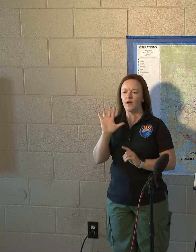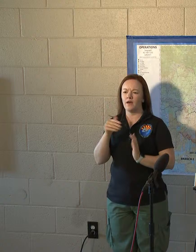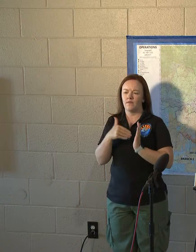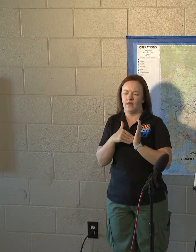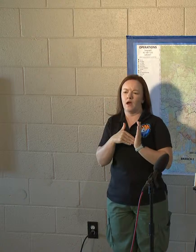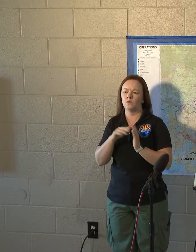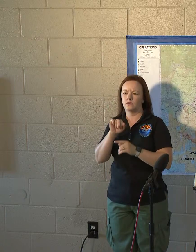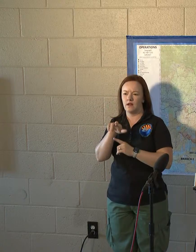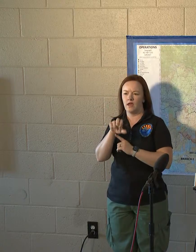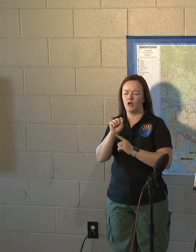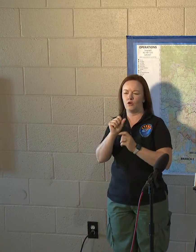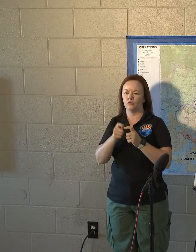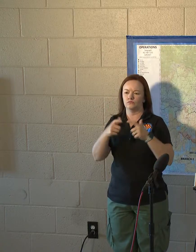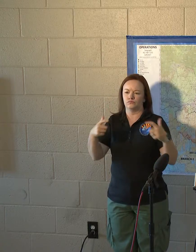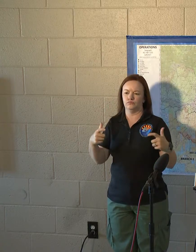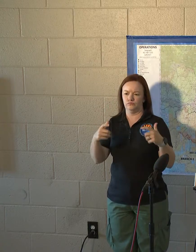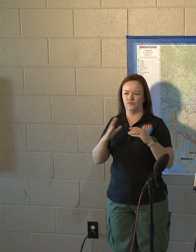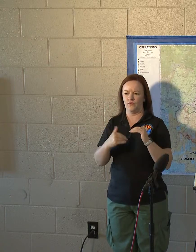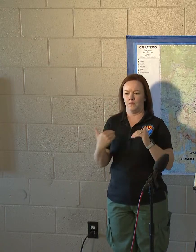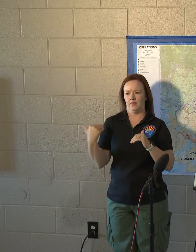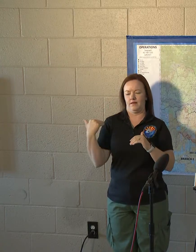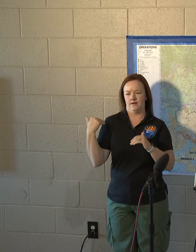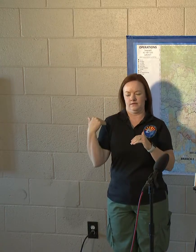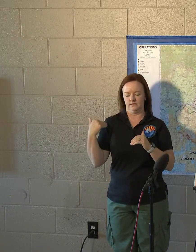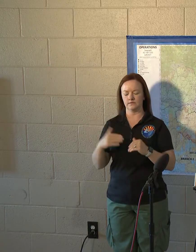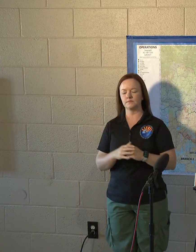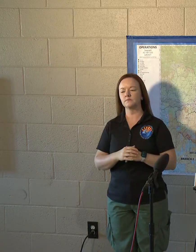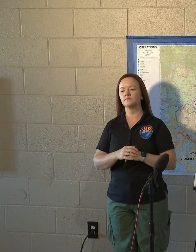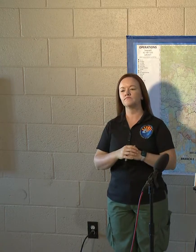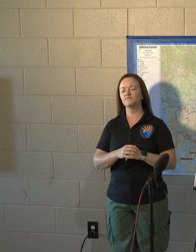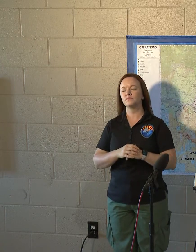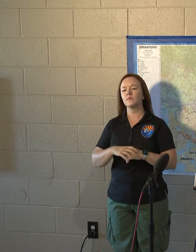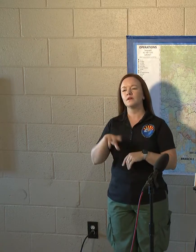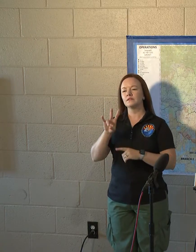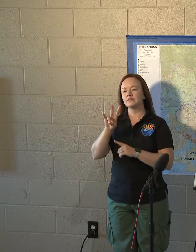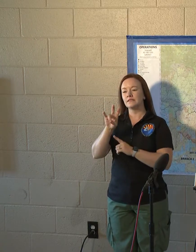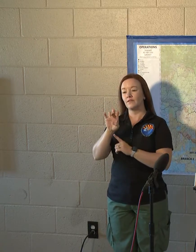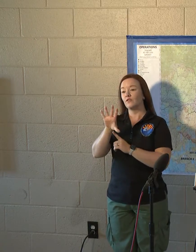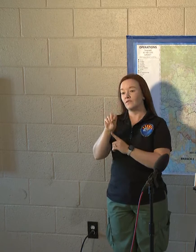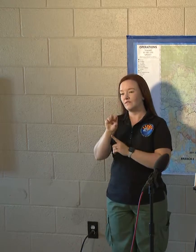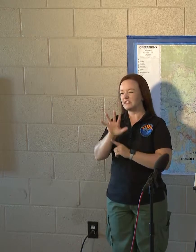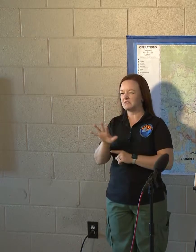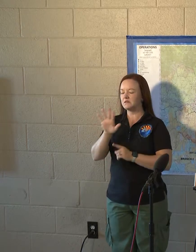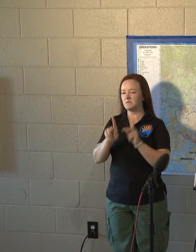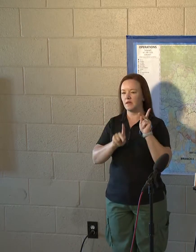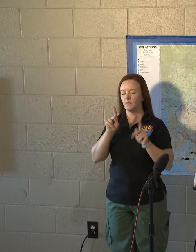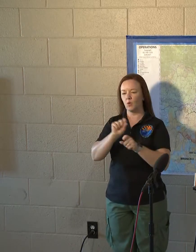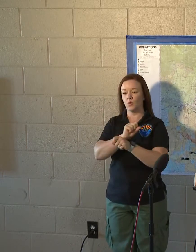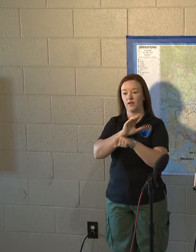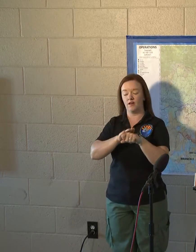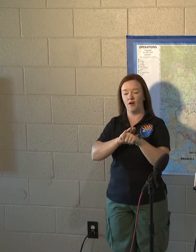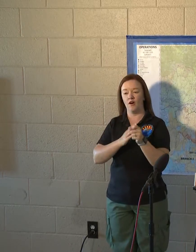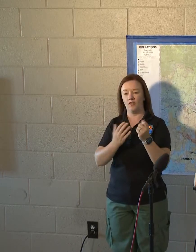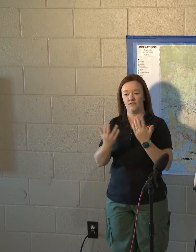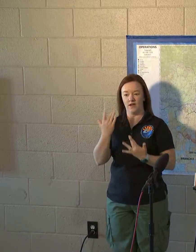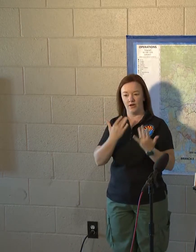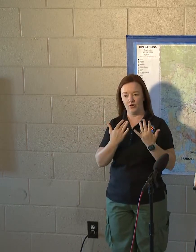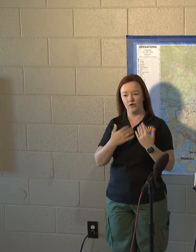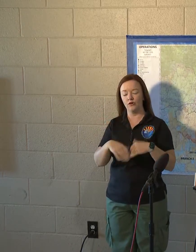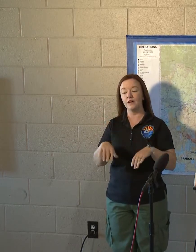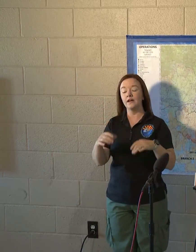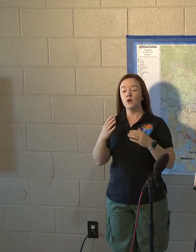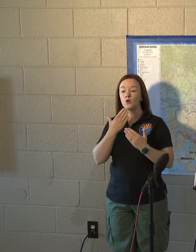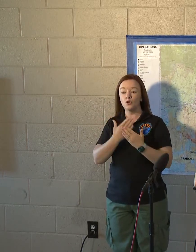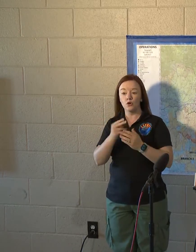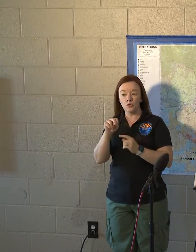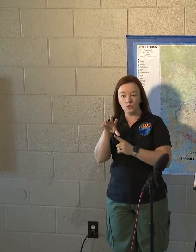last reported. We have 751 people working on the fire. The good news is today we are announcing 21%